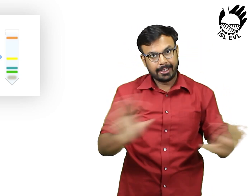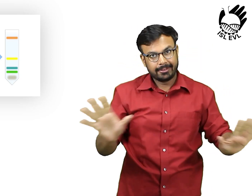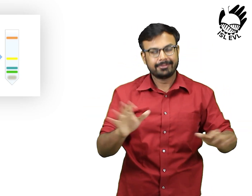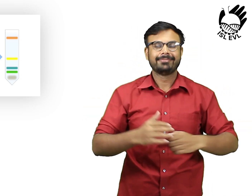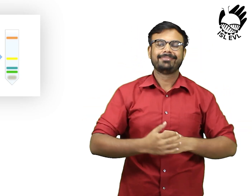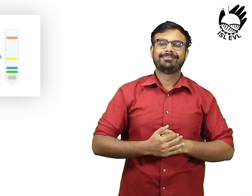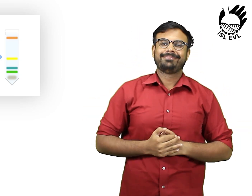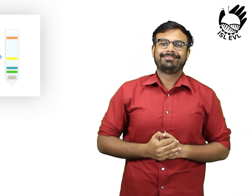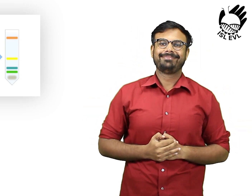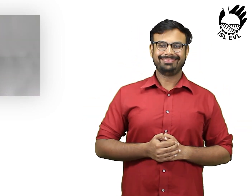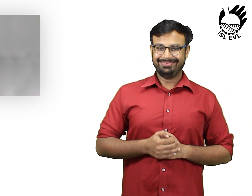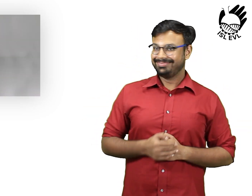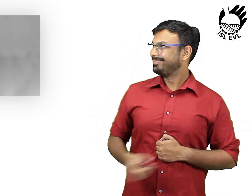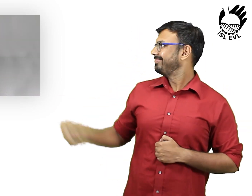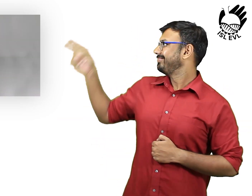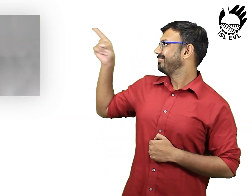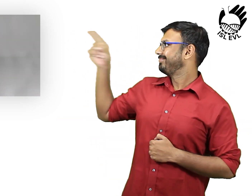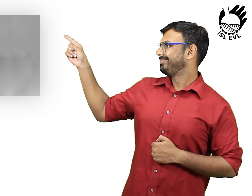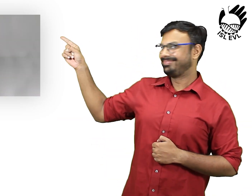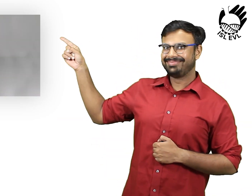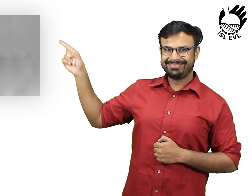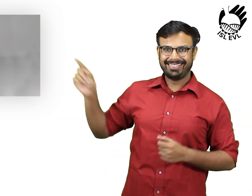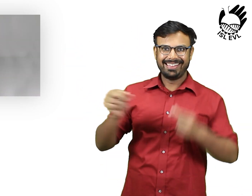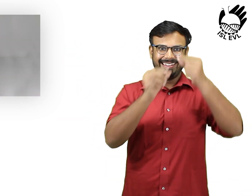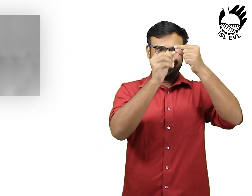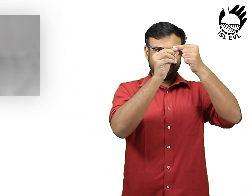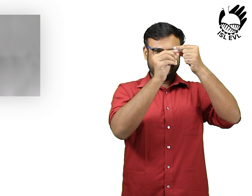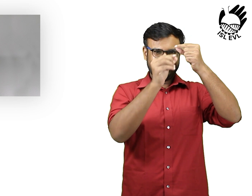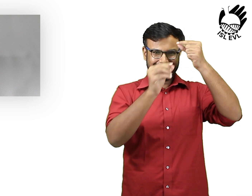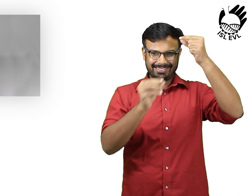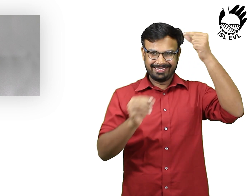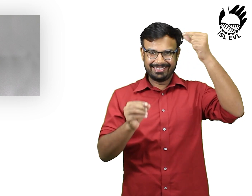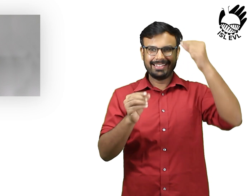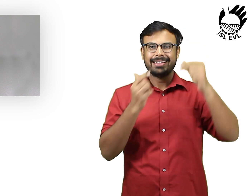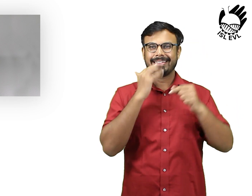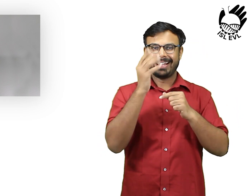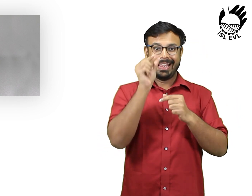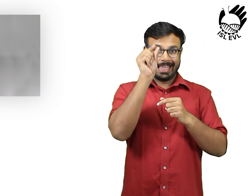which is 3.5 centimeters from the bottom.